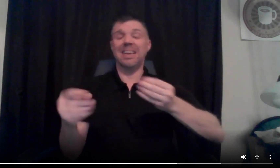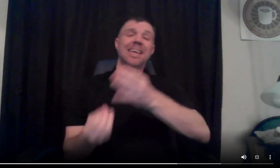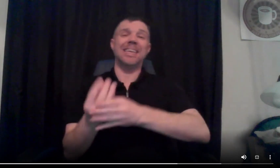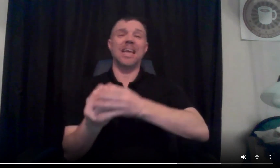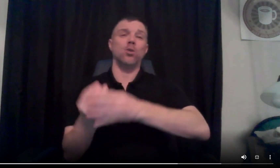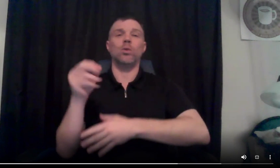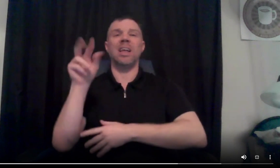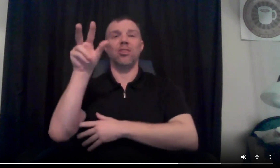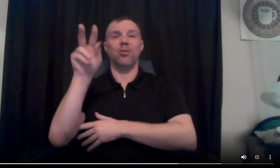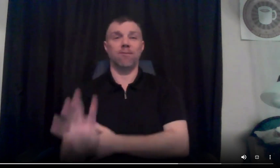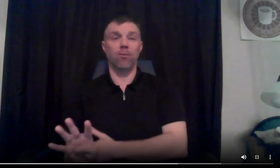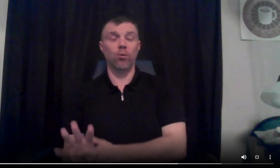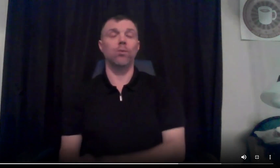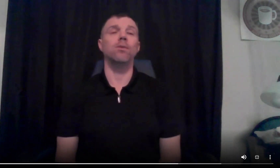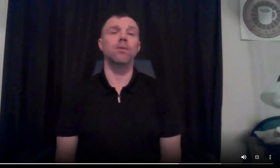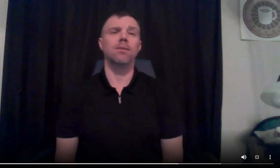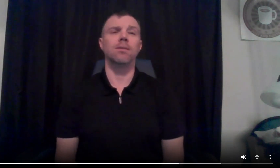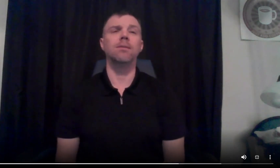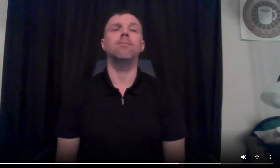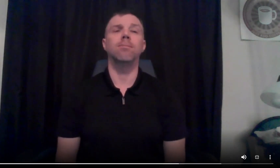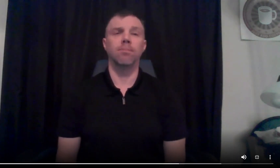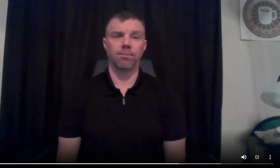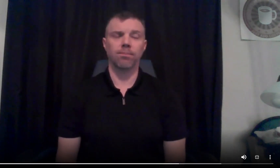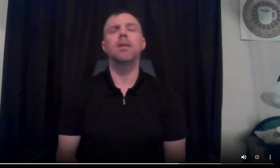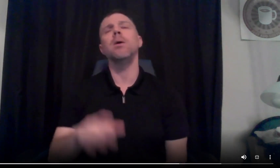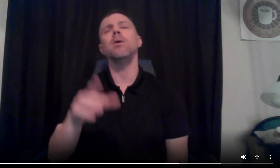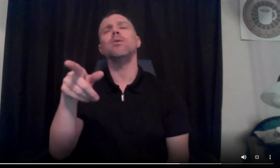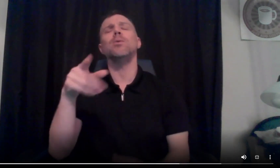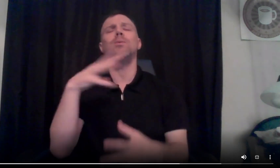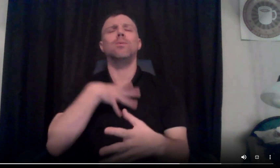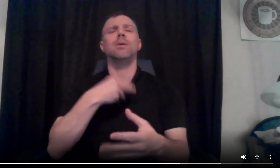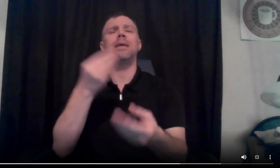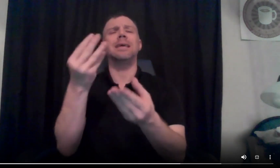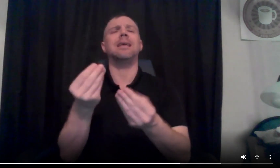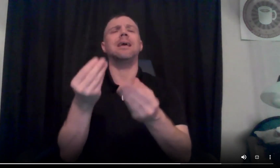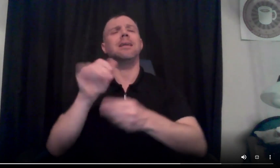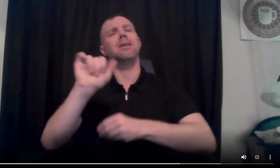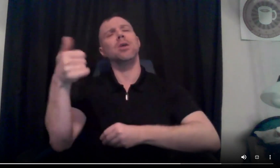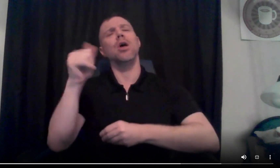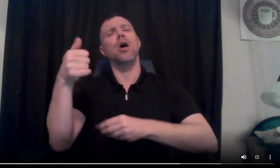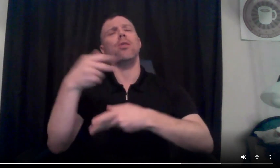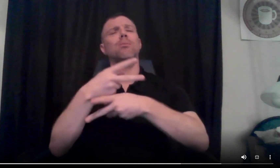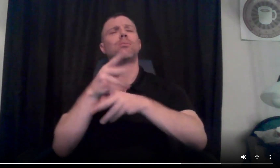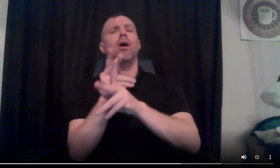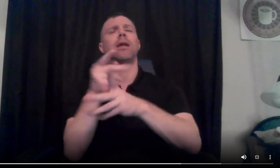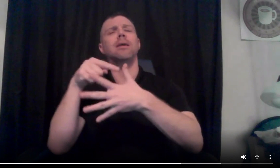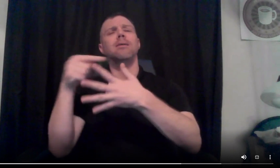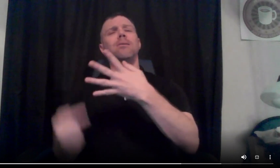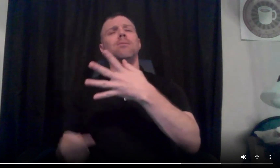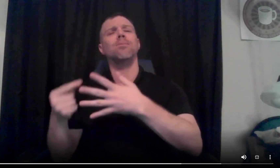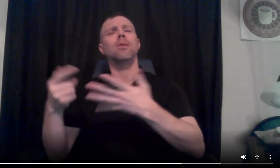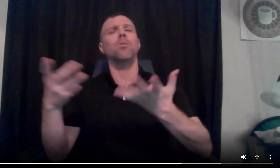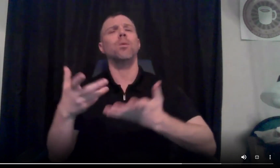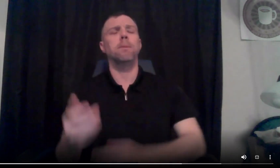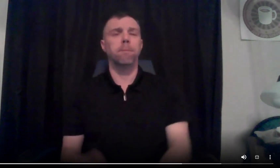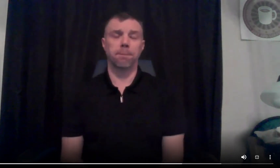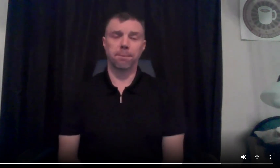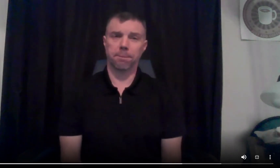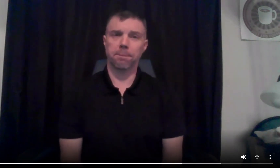The South, they were growing cotton. They grew 3/4 of the country's cotton. What other types of products did they